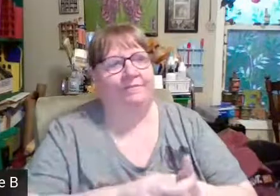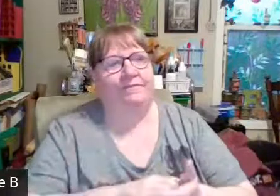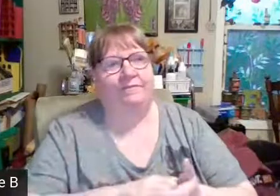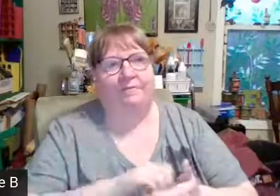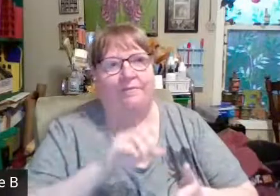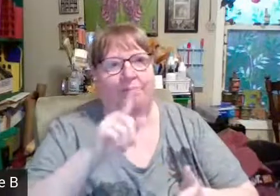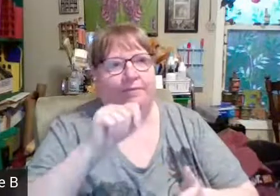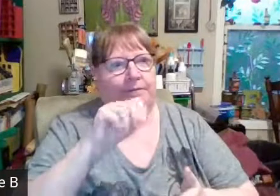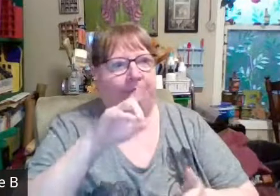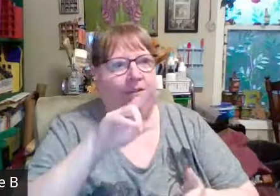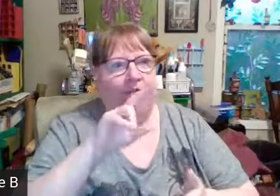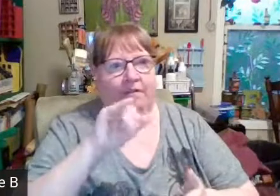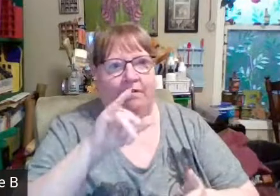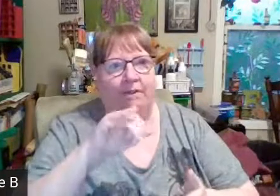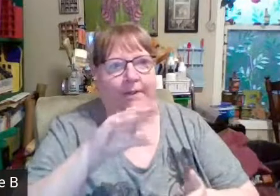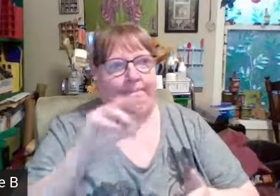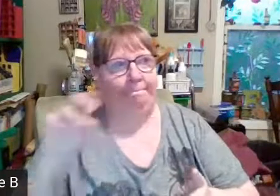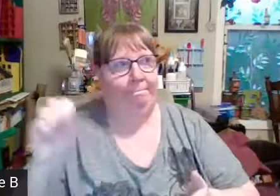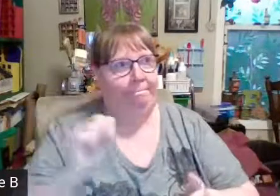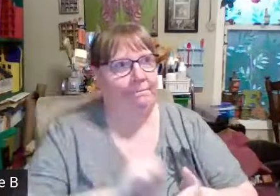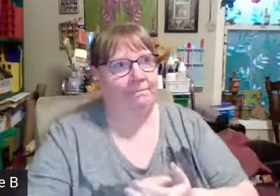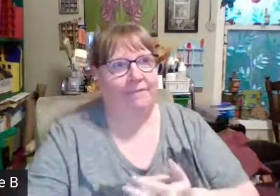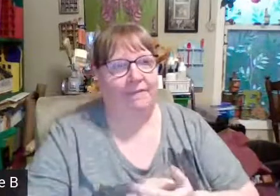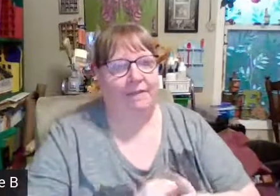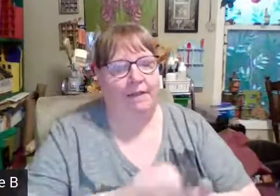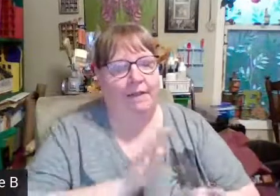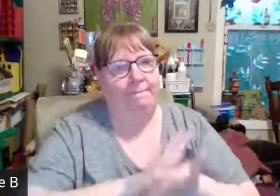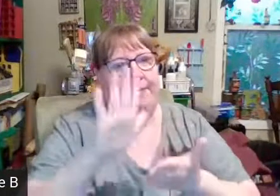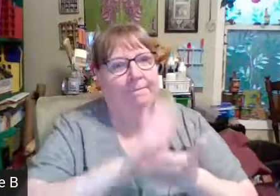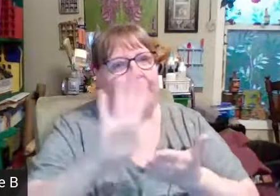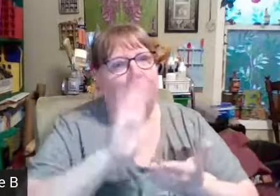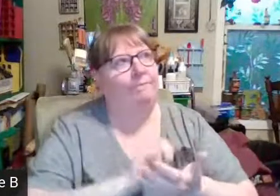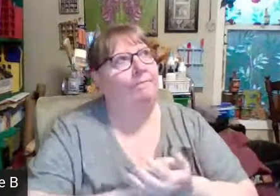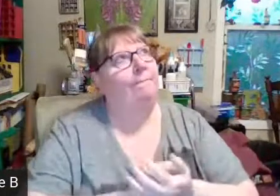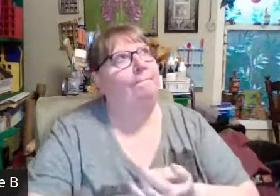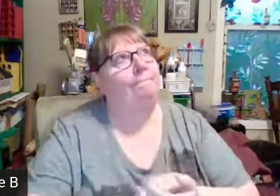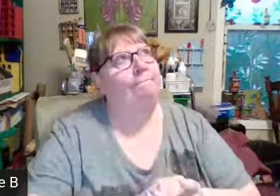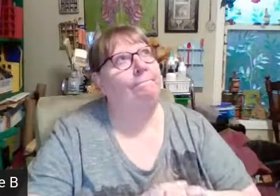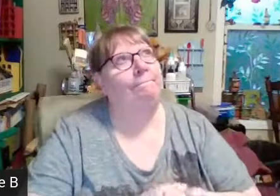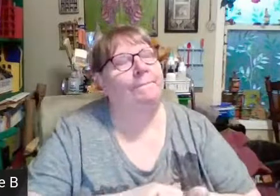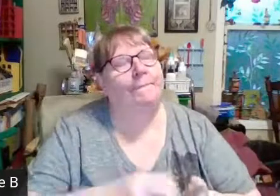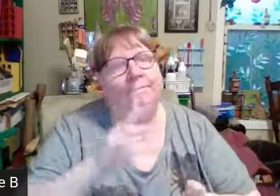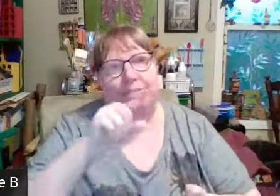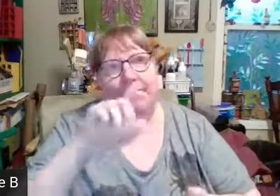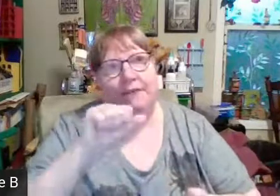sticks, paper, and then your base, there's always your basic tools, the scissors,